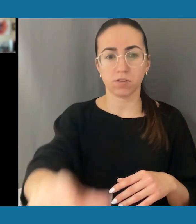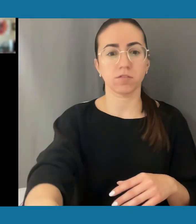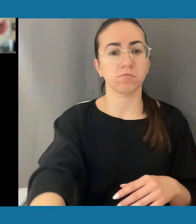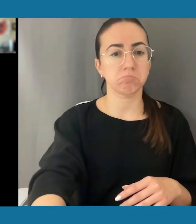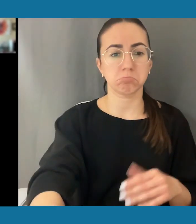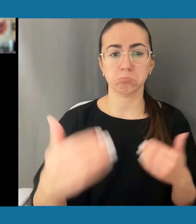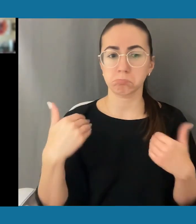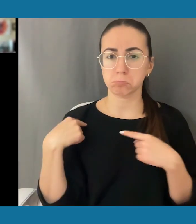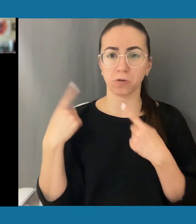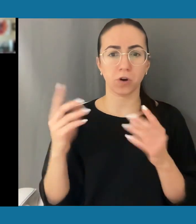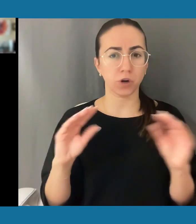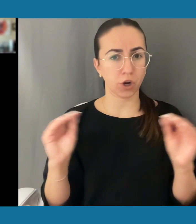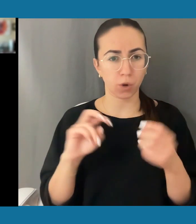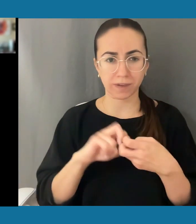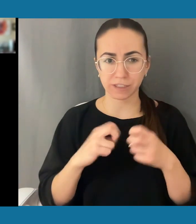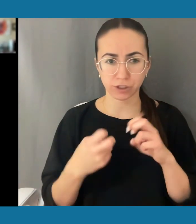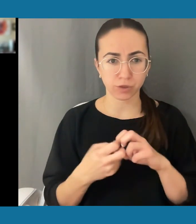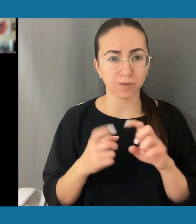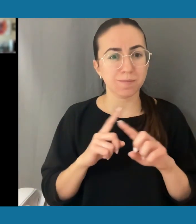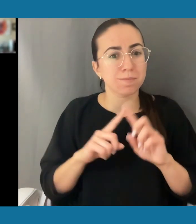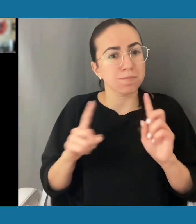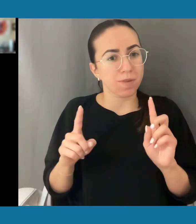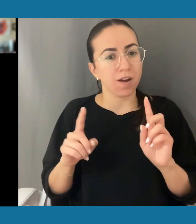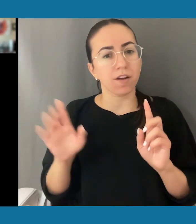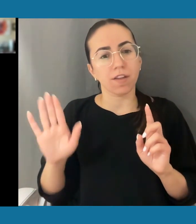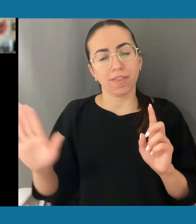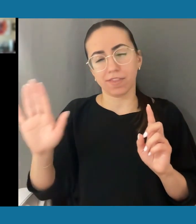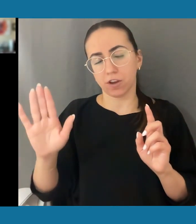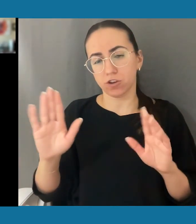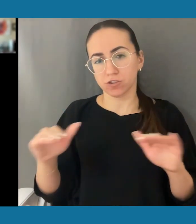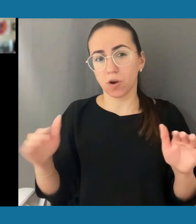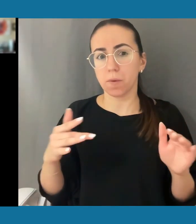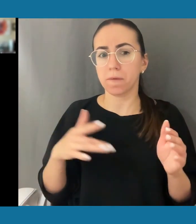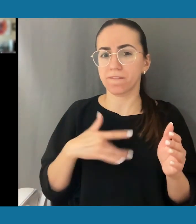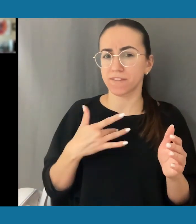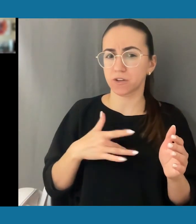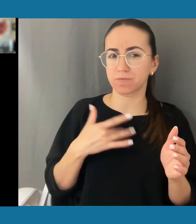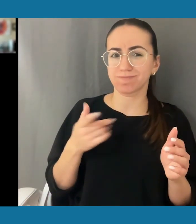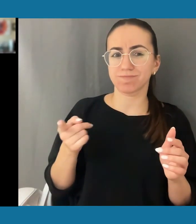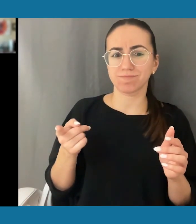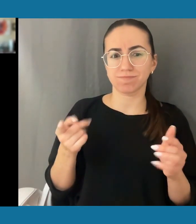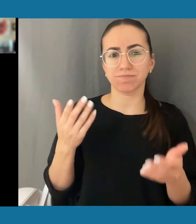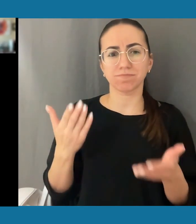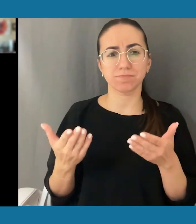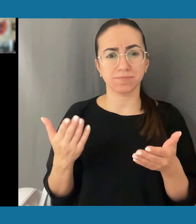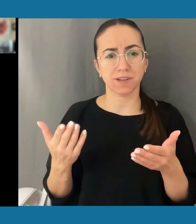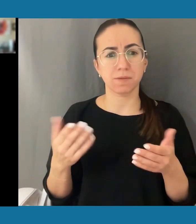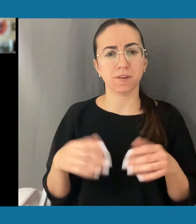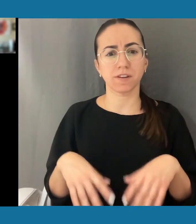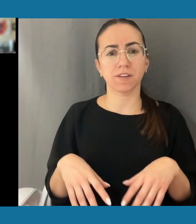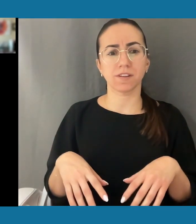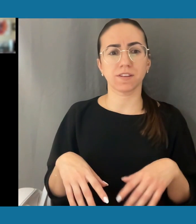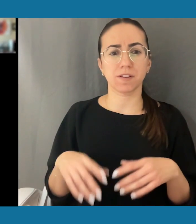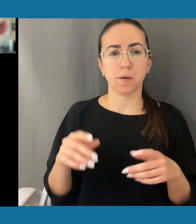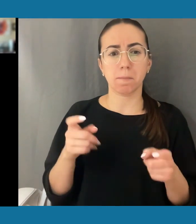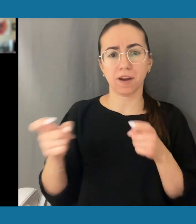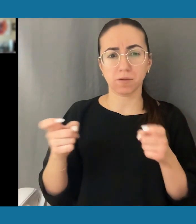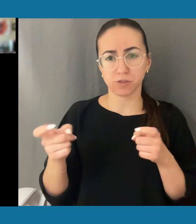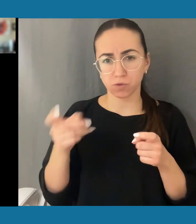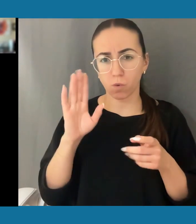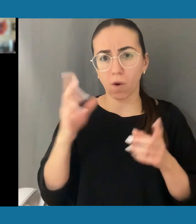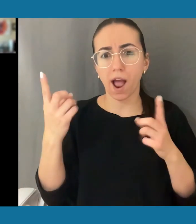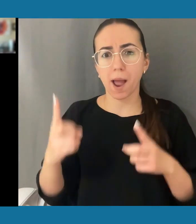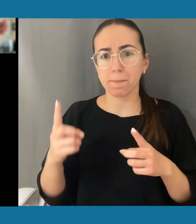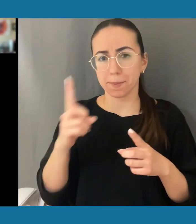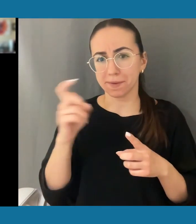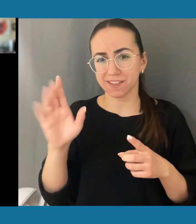yet, but their child believes that they may be vulnerable to manipulation due to their age. Is